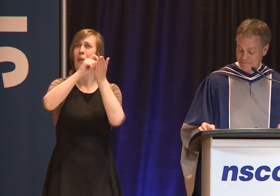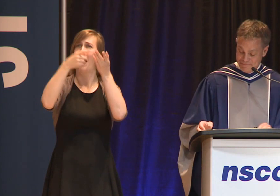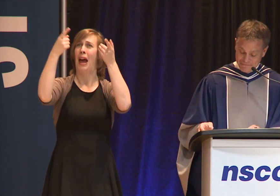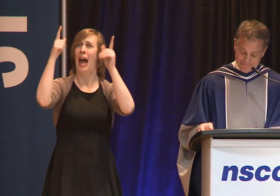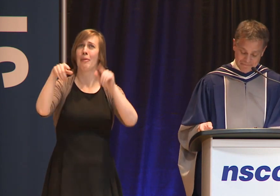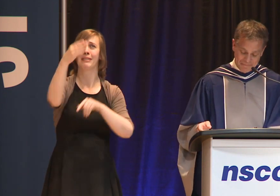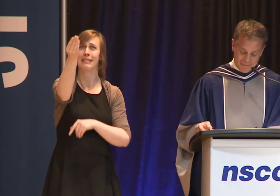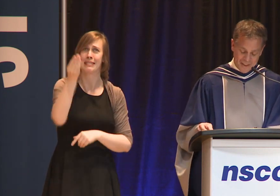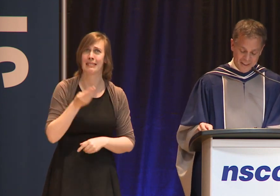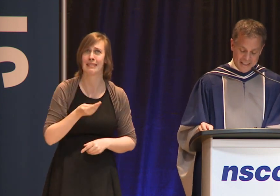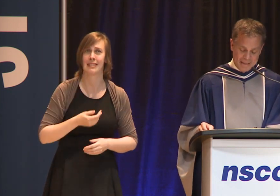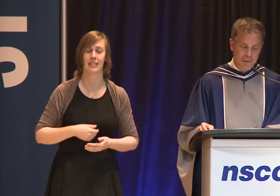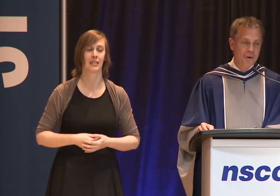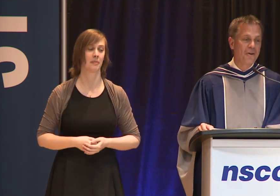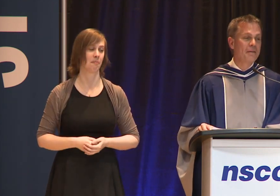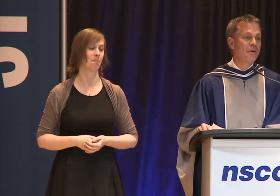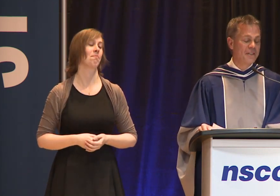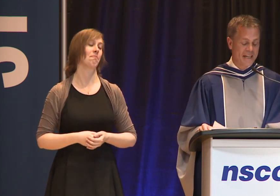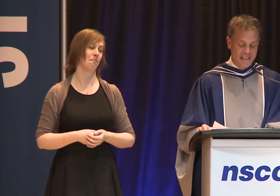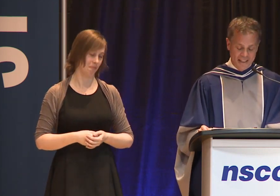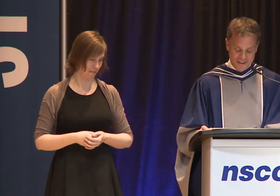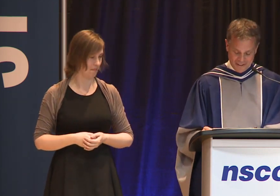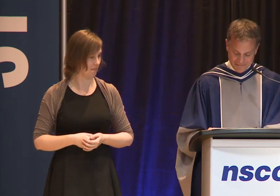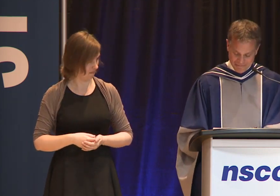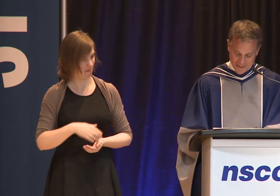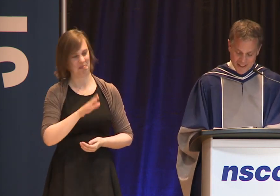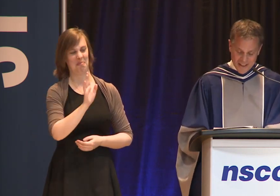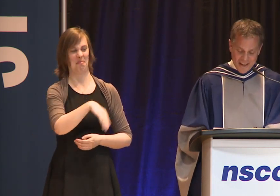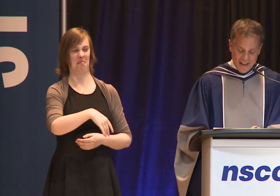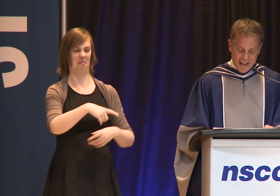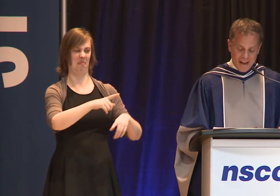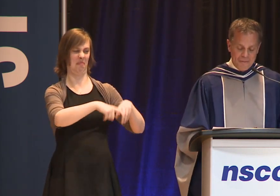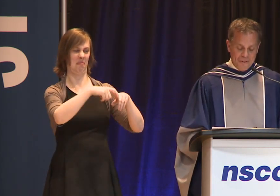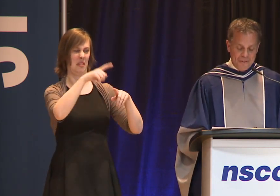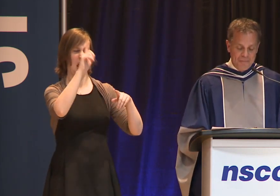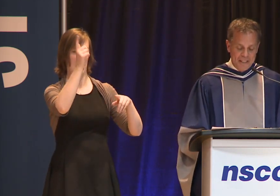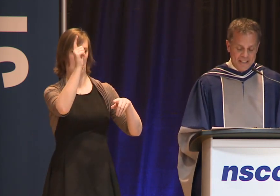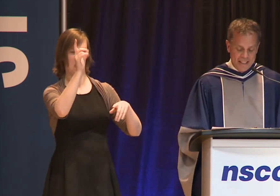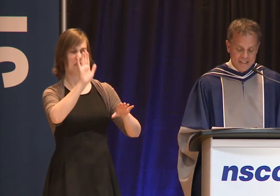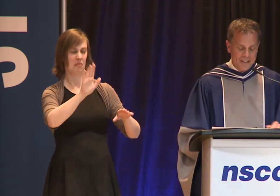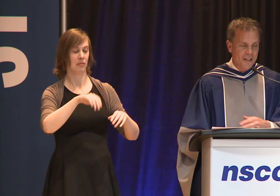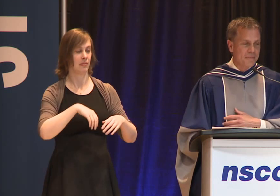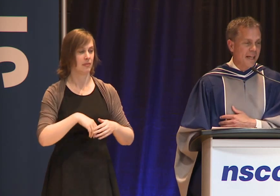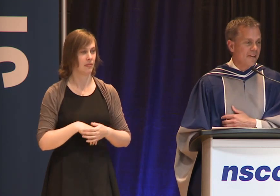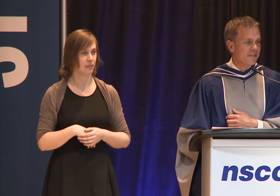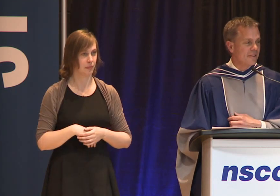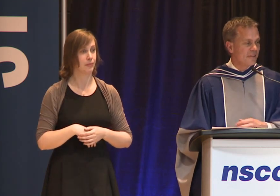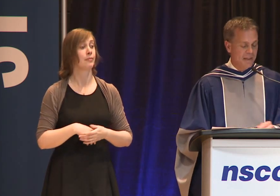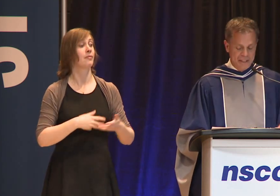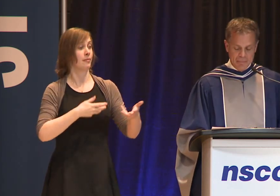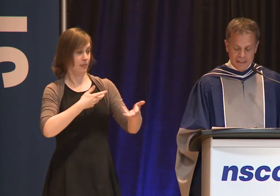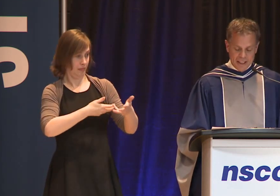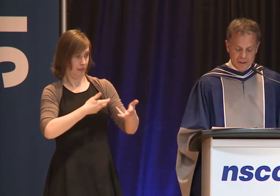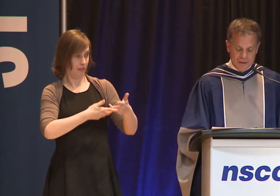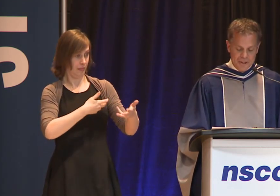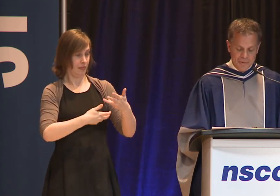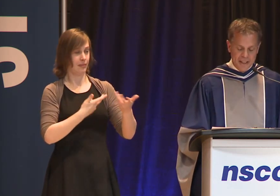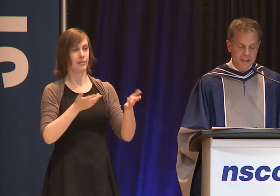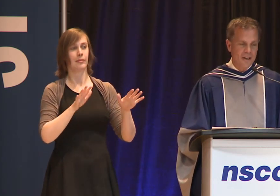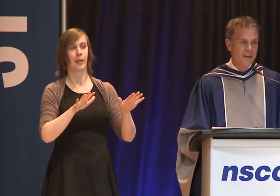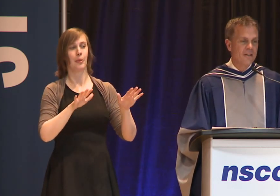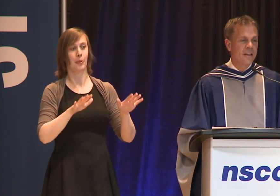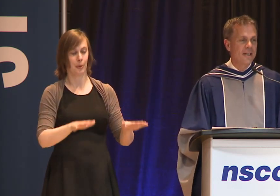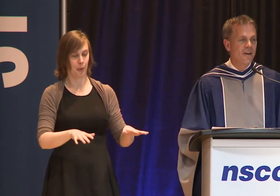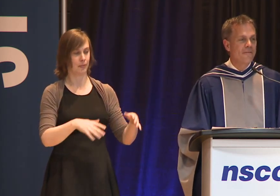notes? I said, we'll worry about that later. After a few minutes, things calmed down. I was able to get her into